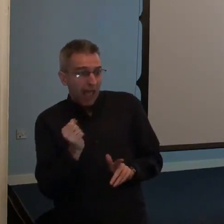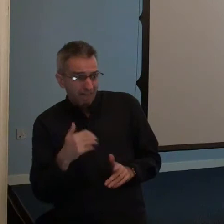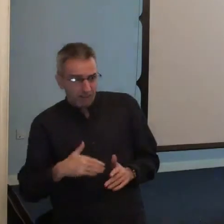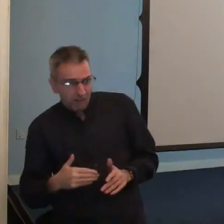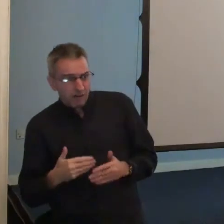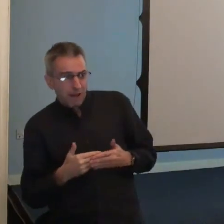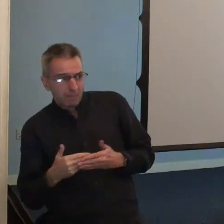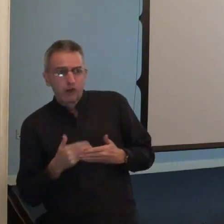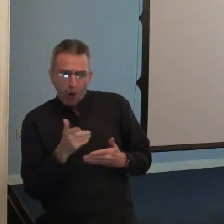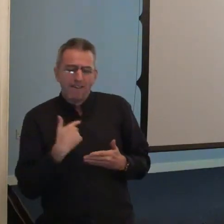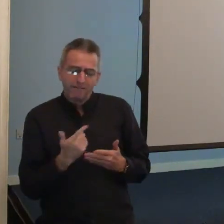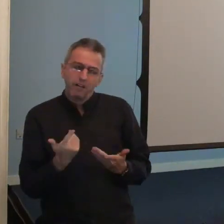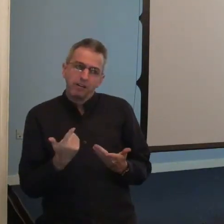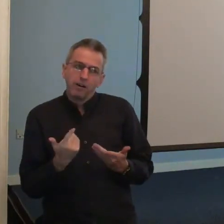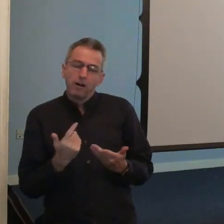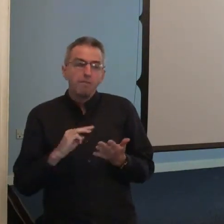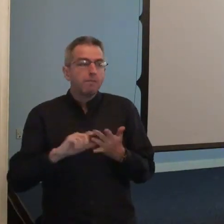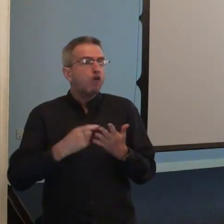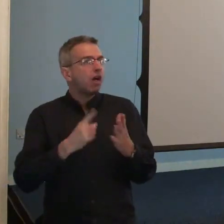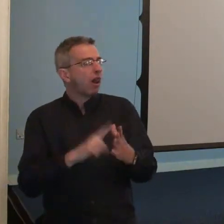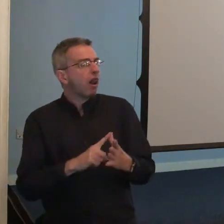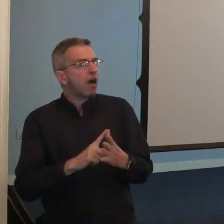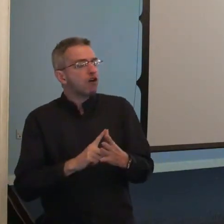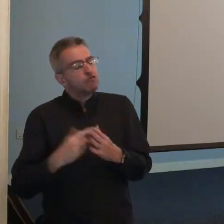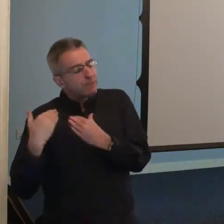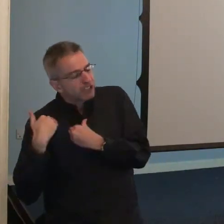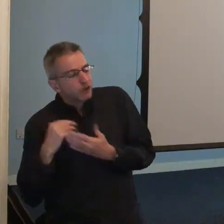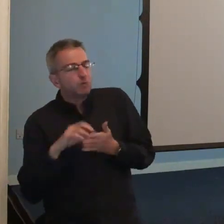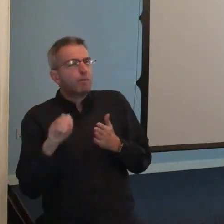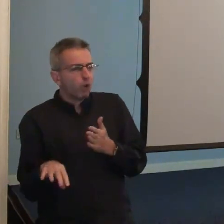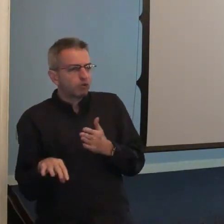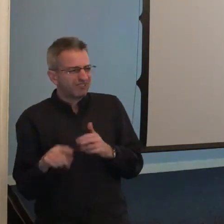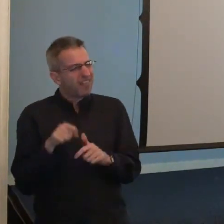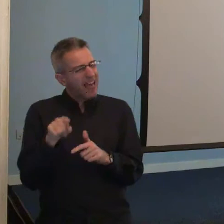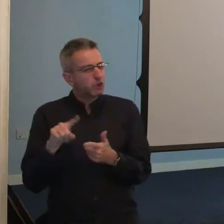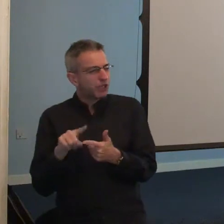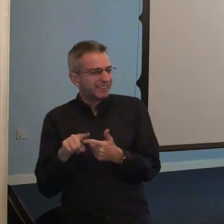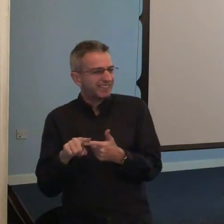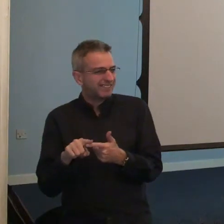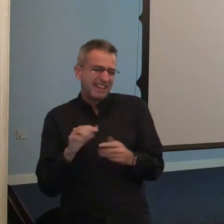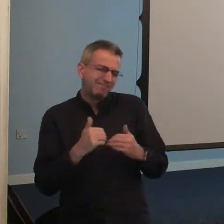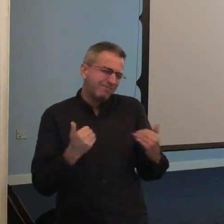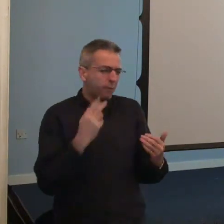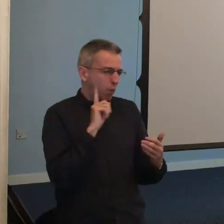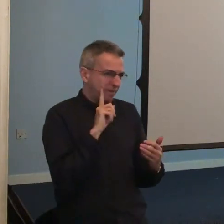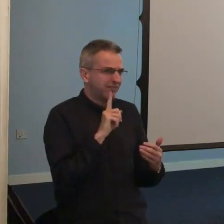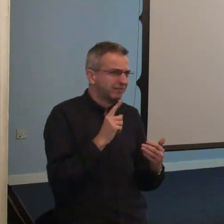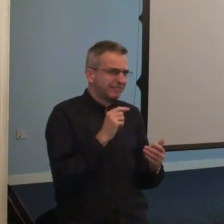would recommend that because someone has a deaf baby, they should abort it. You know, people saying that you have a moral responsibility to abort that